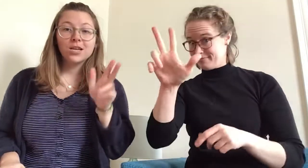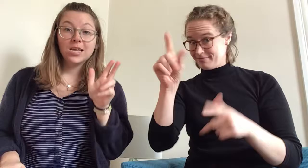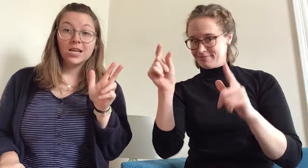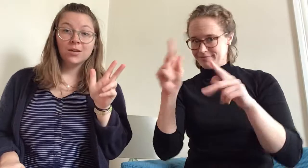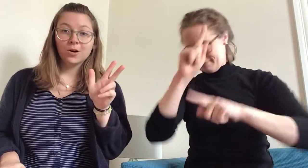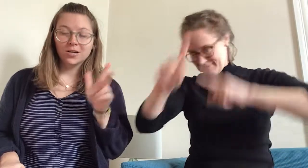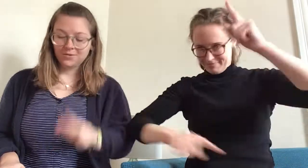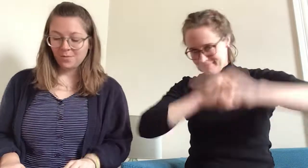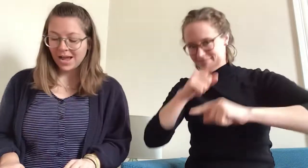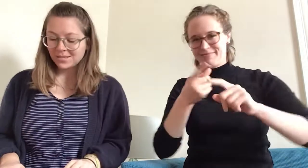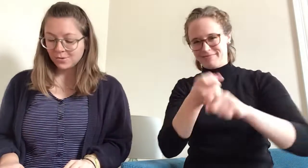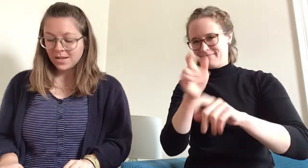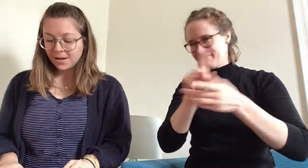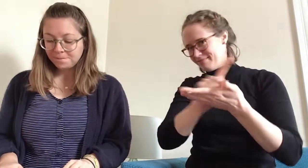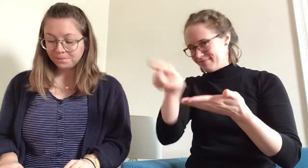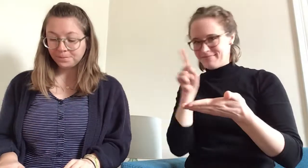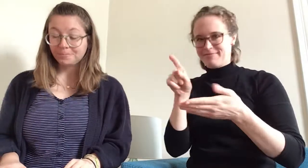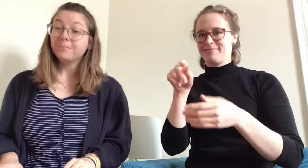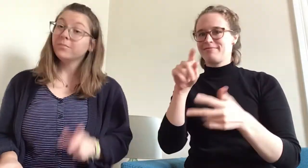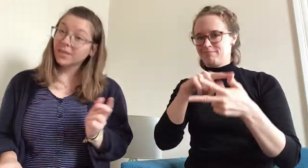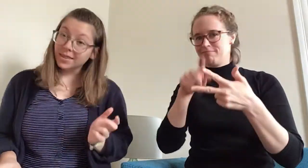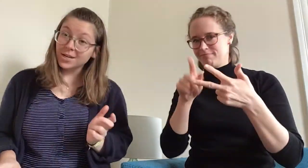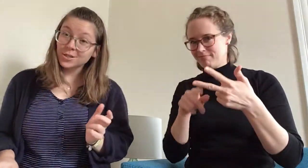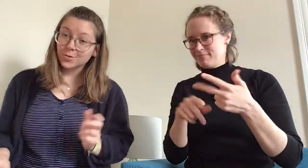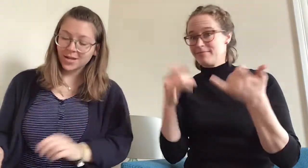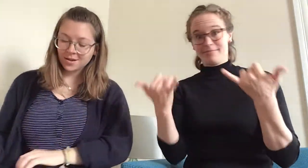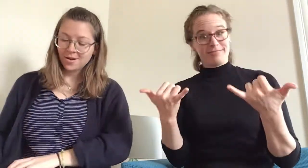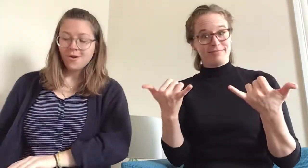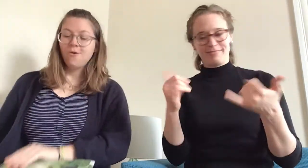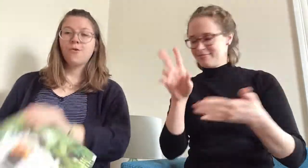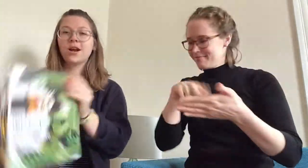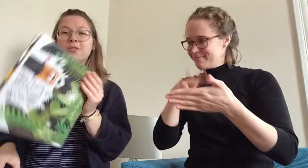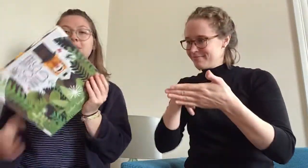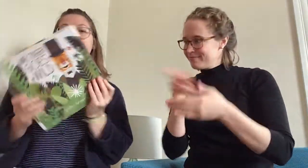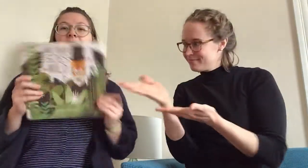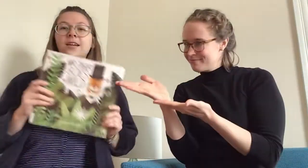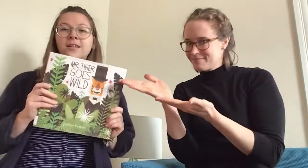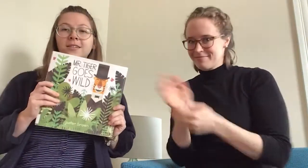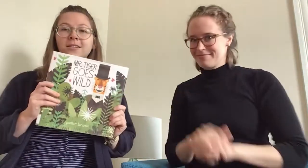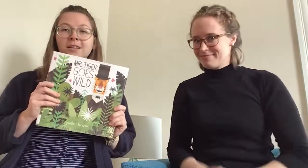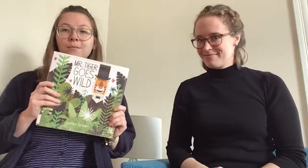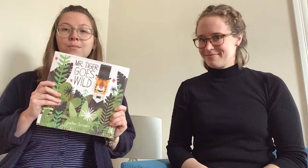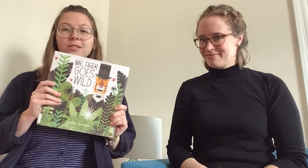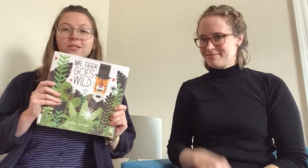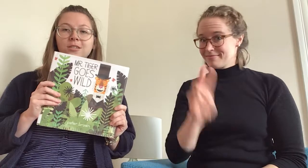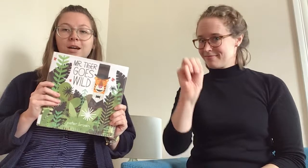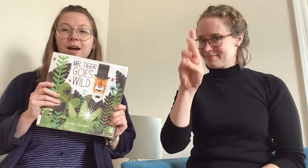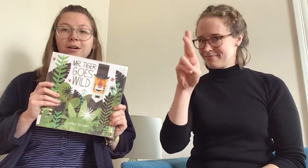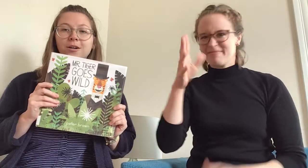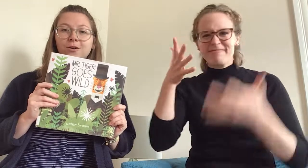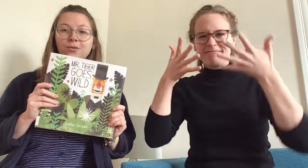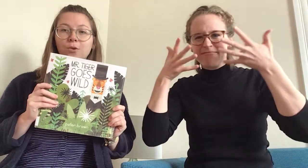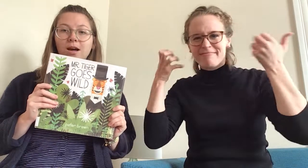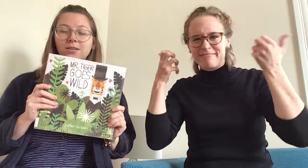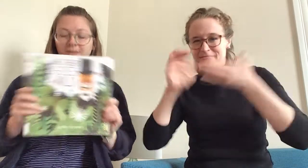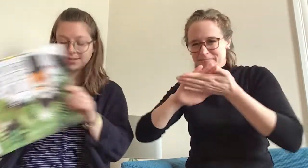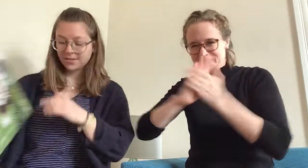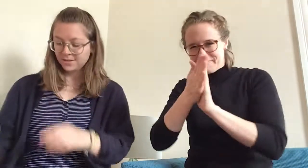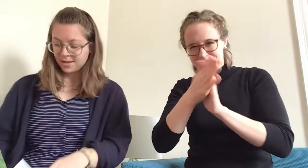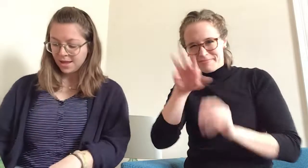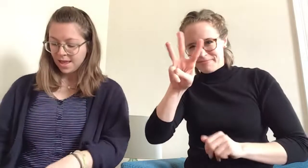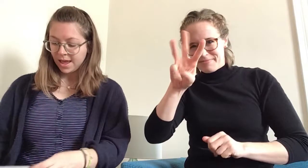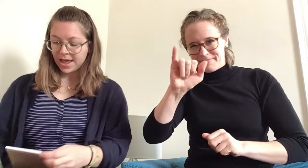our 3 words from last week. This week, we're going to read Mr. Tiger Goes